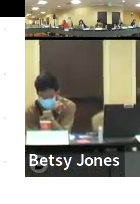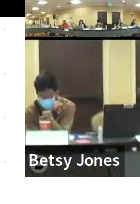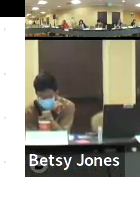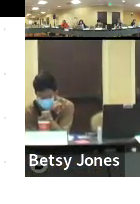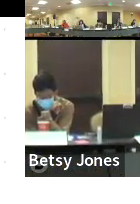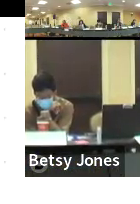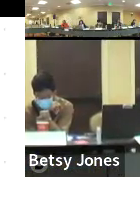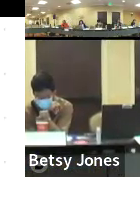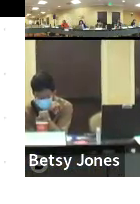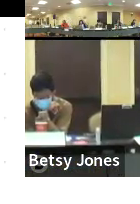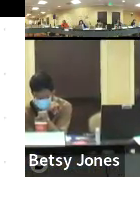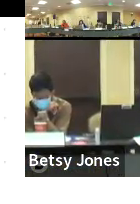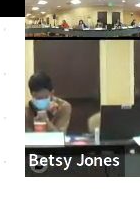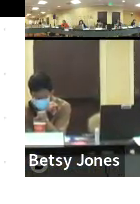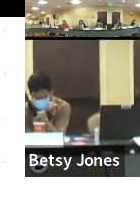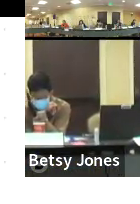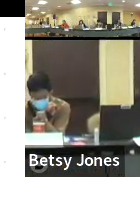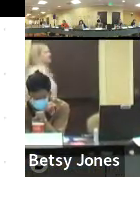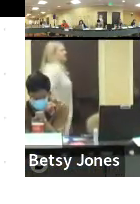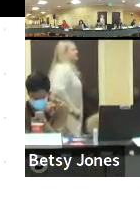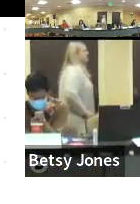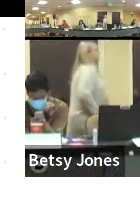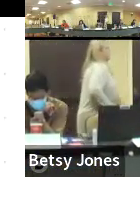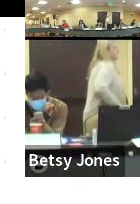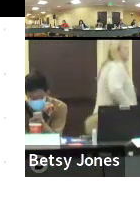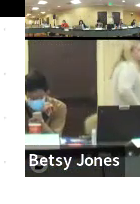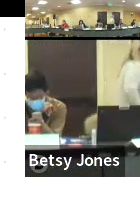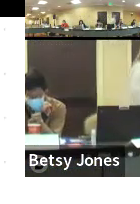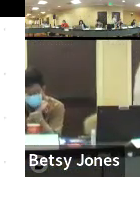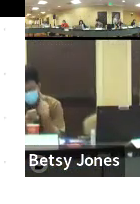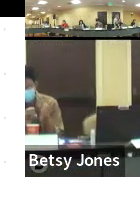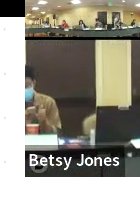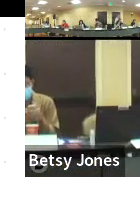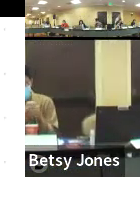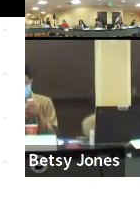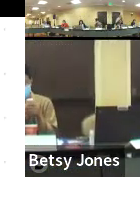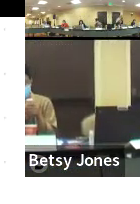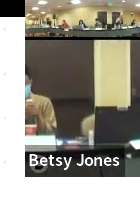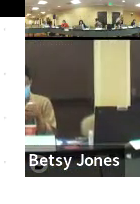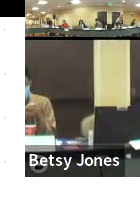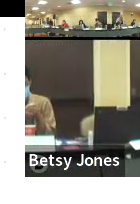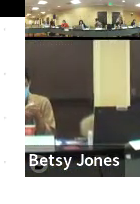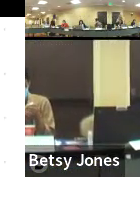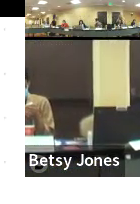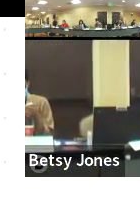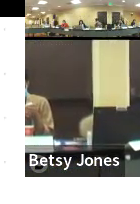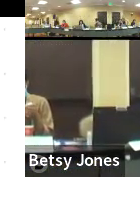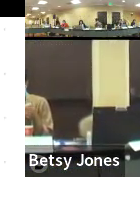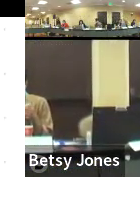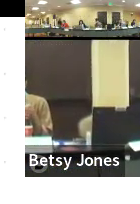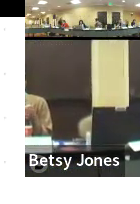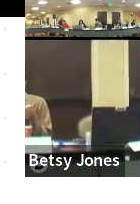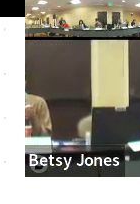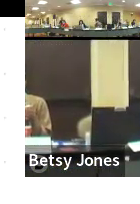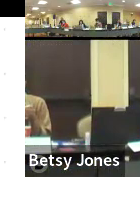So now what we need to do is kind of marry what our people on Zoom have been working on and our people in the room have been working on. And for that,